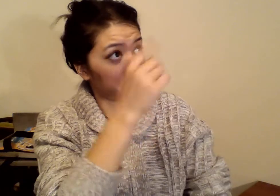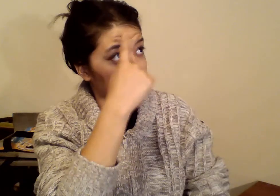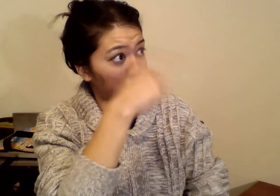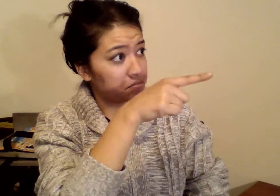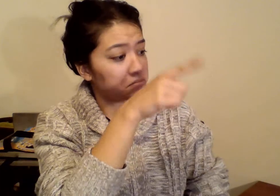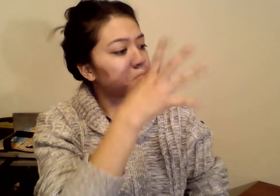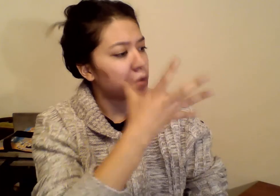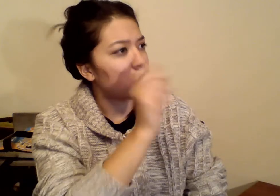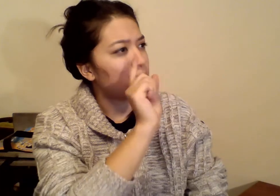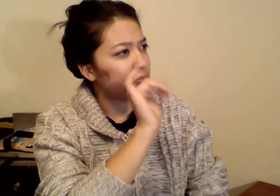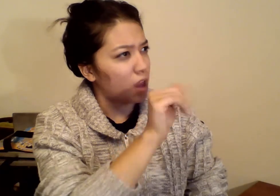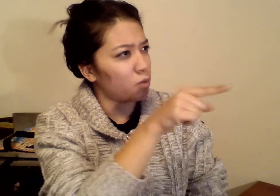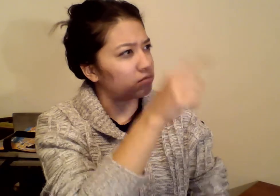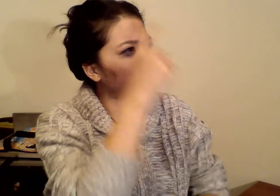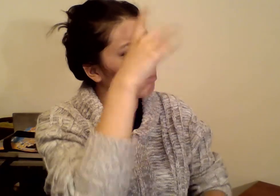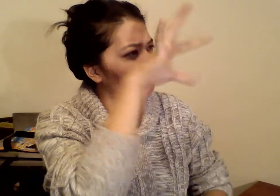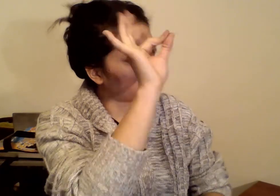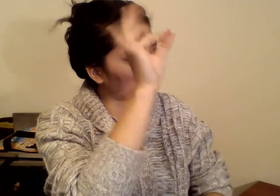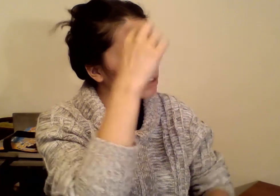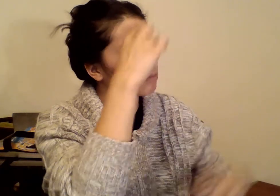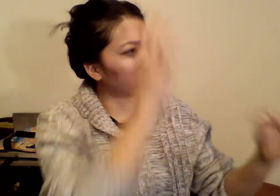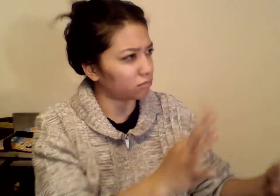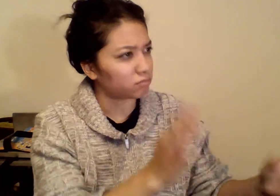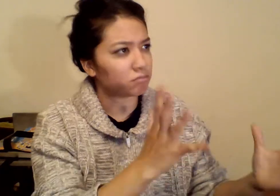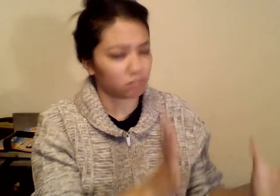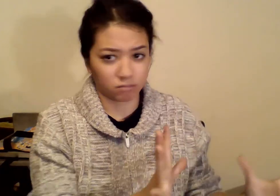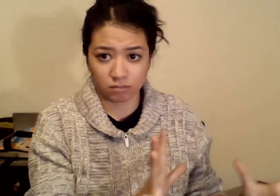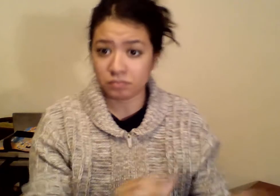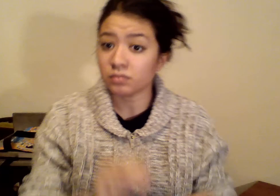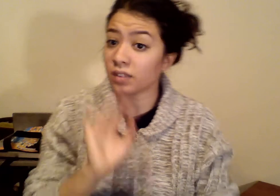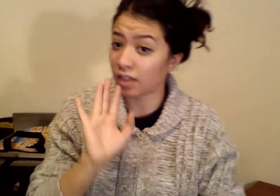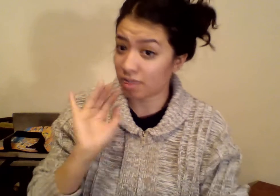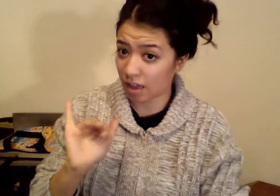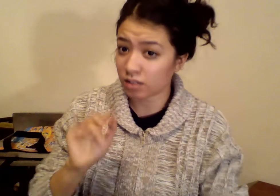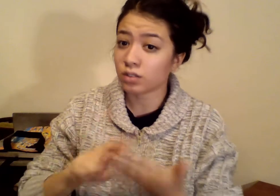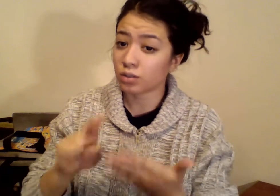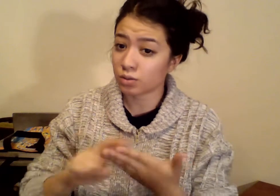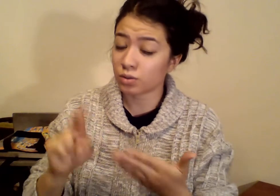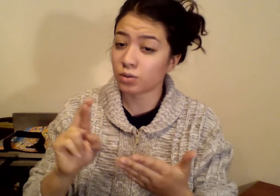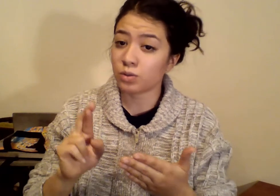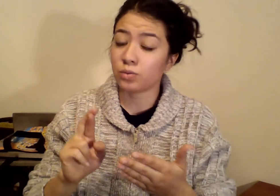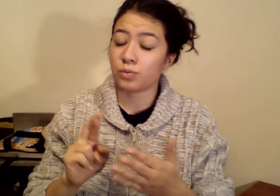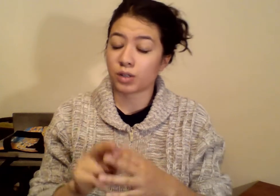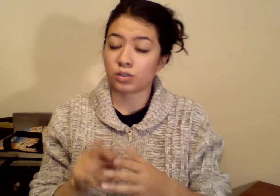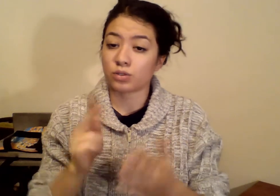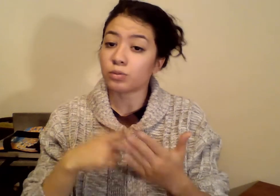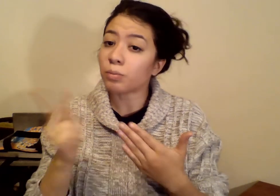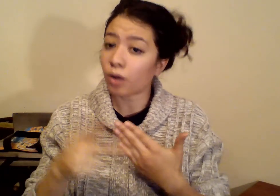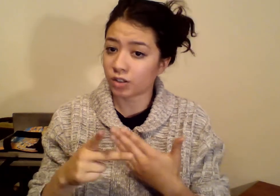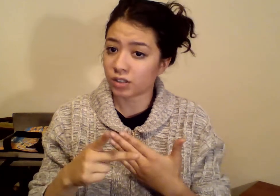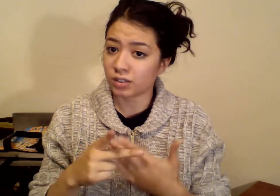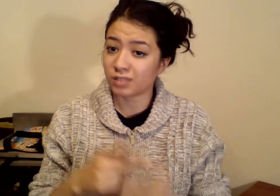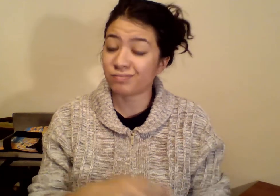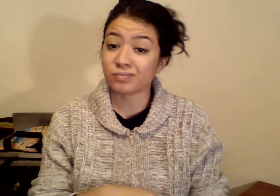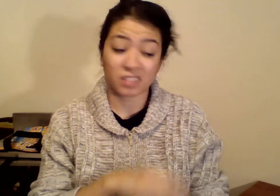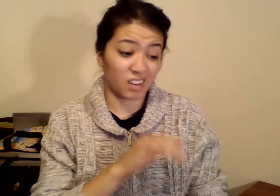that topic. And the activity that I just described really involves a lot of skill. I mean,